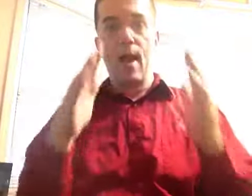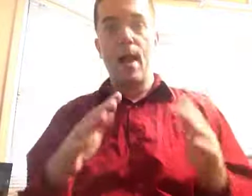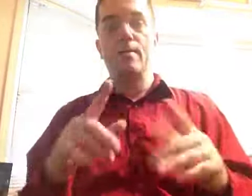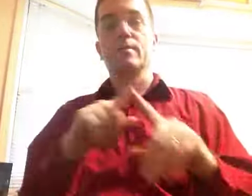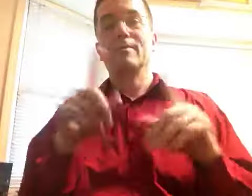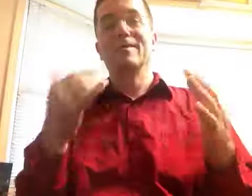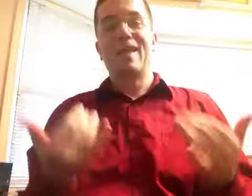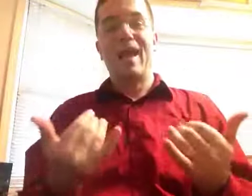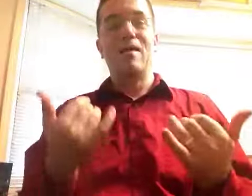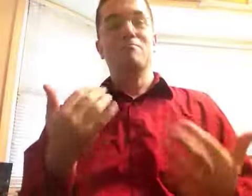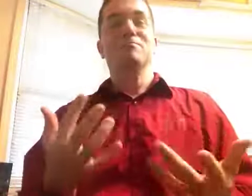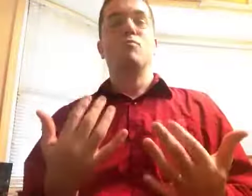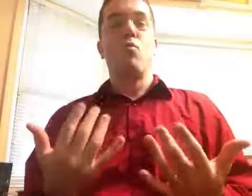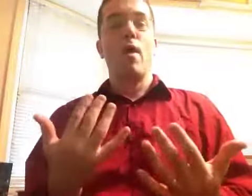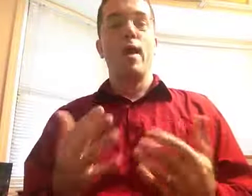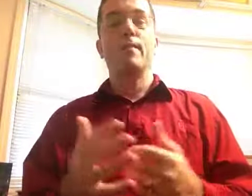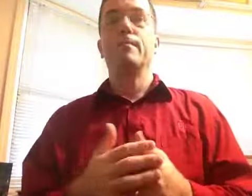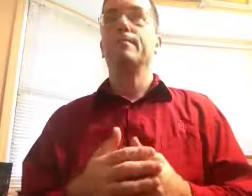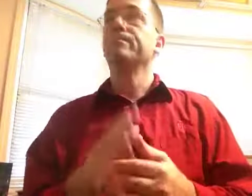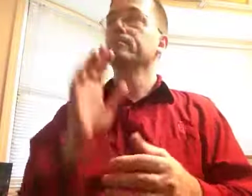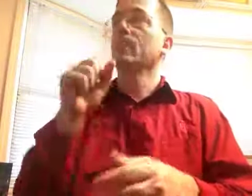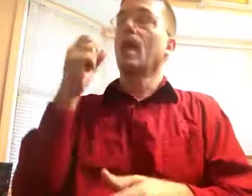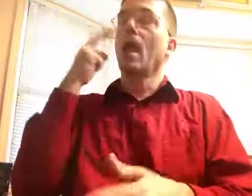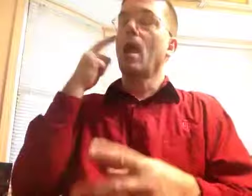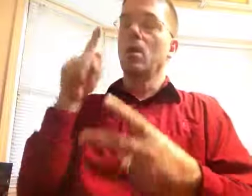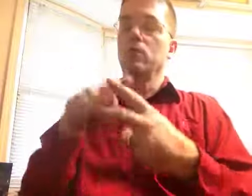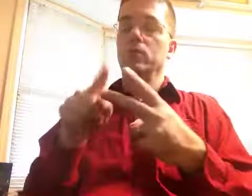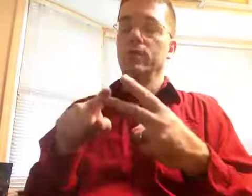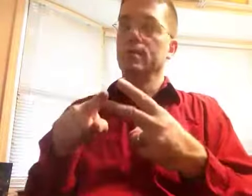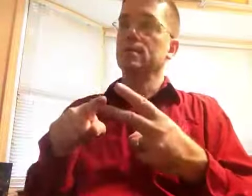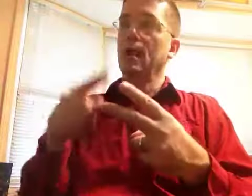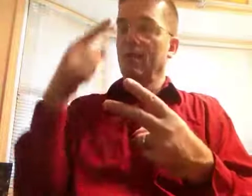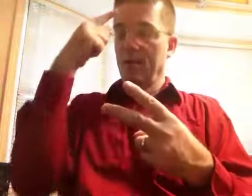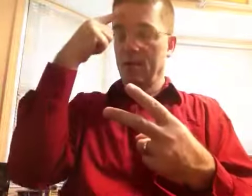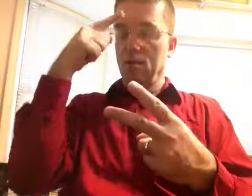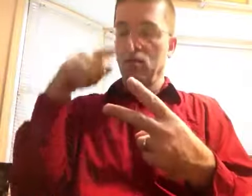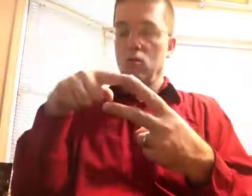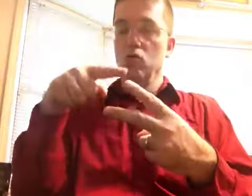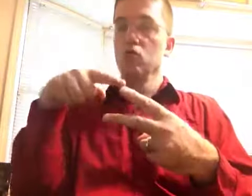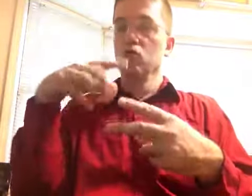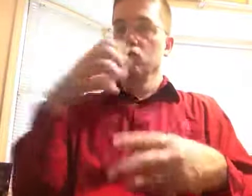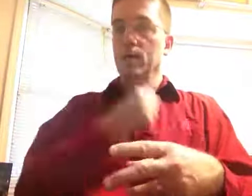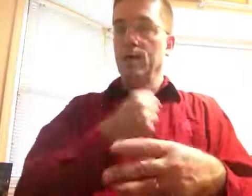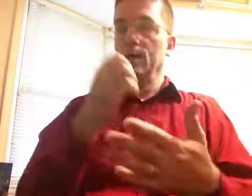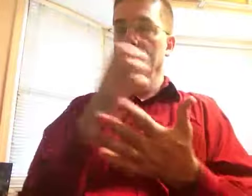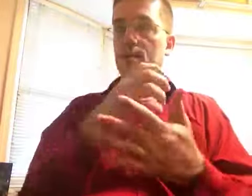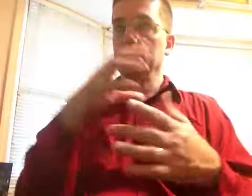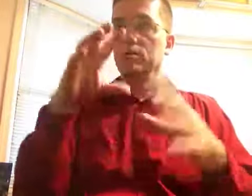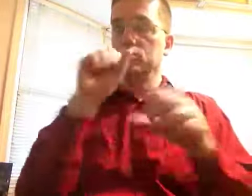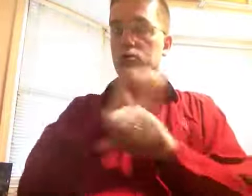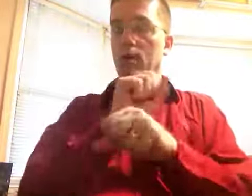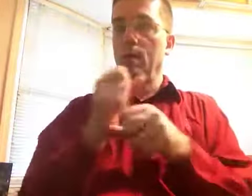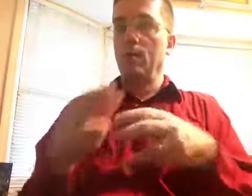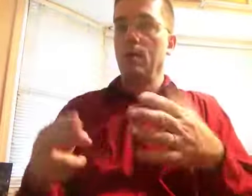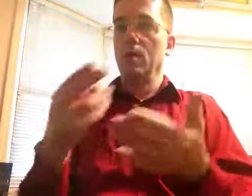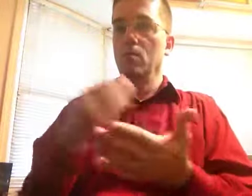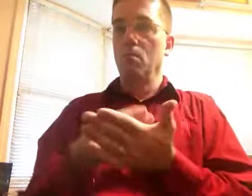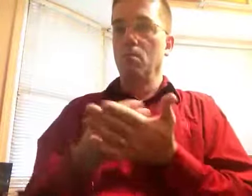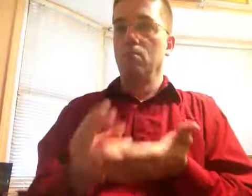the house if you can see one of two things happening: you getting a job and your income coming up, and or your husband's